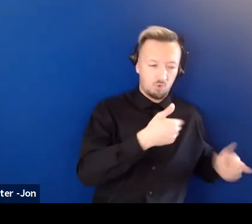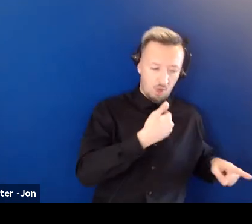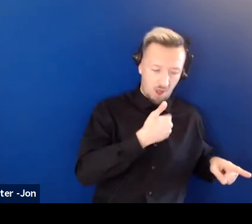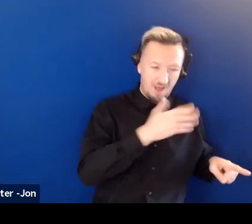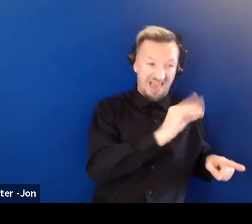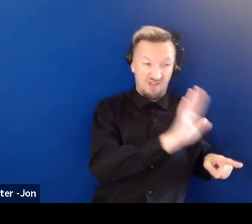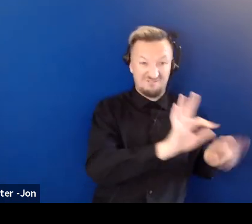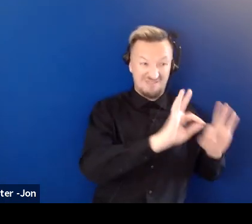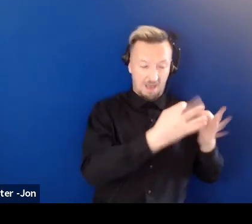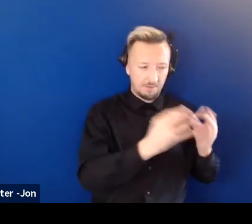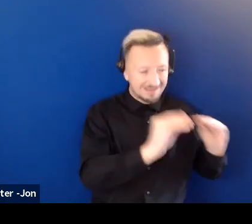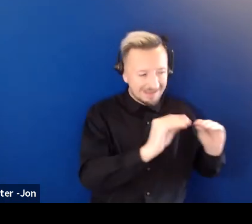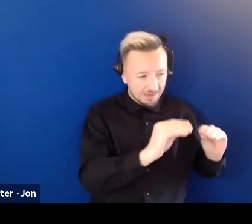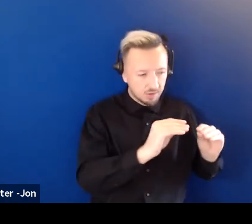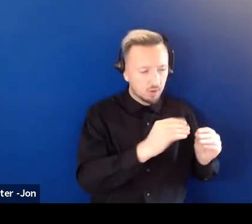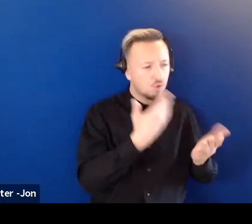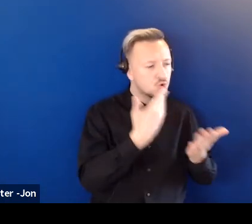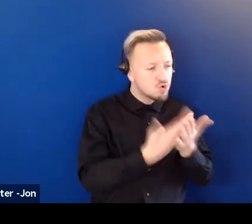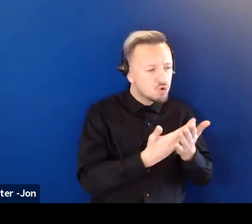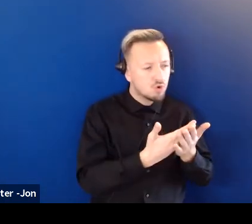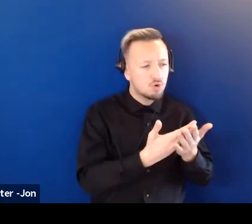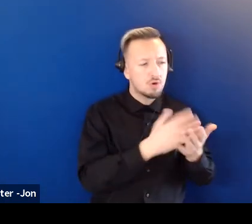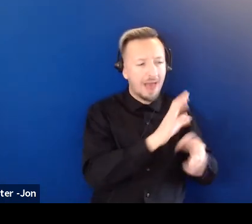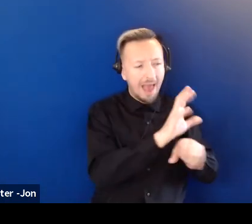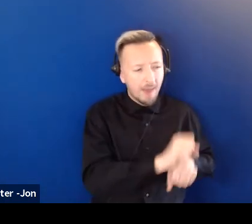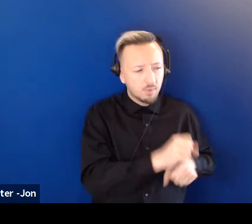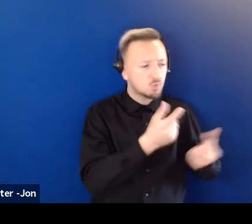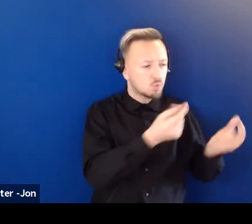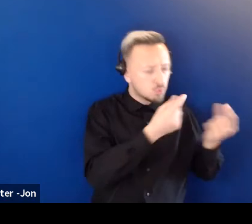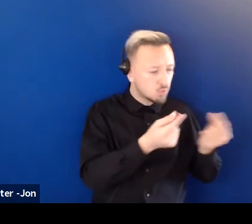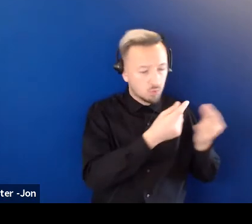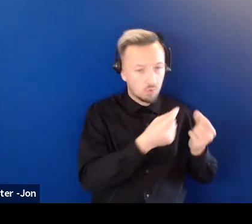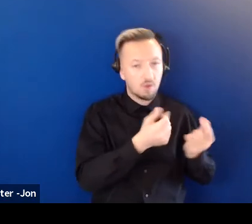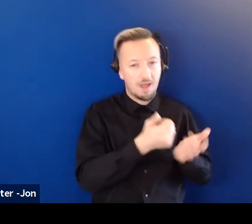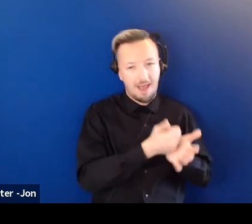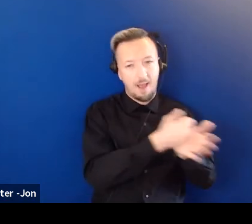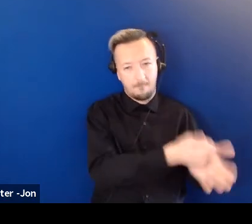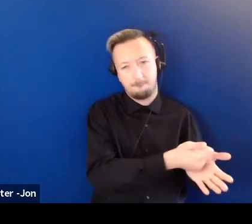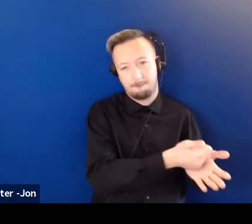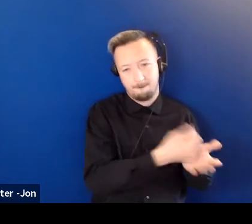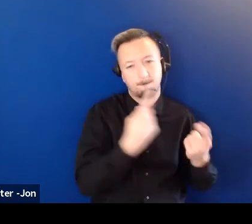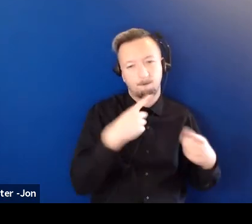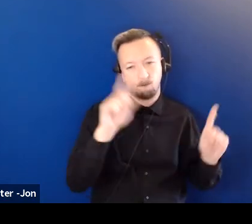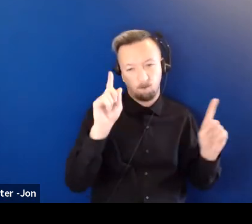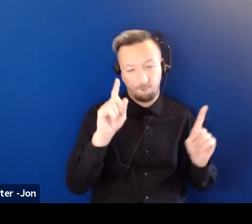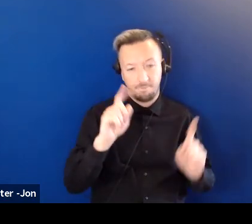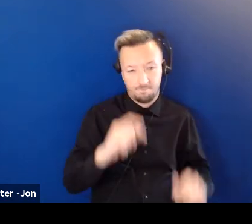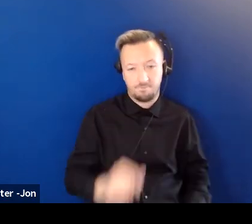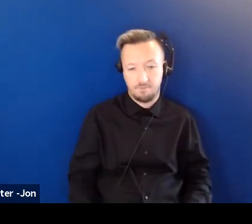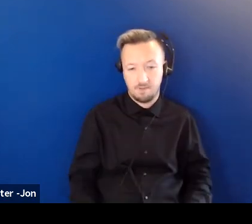bad habits that have formed when we finally engage with them at 15 years of age and